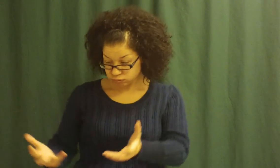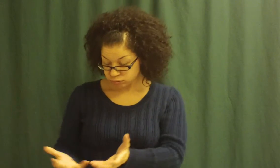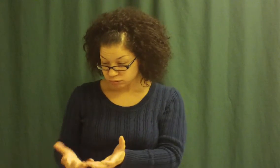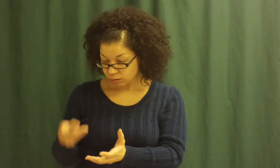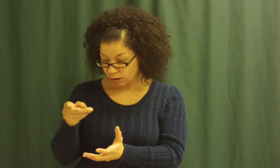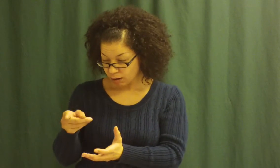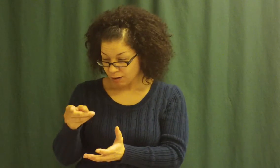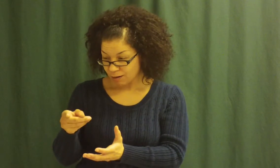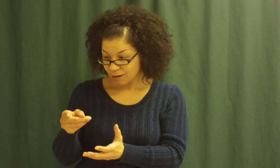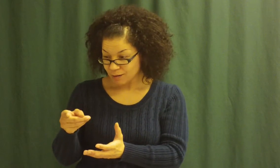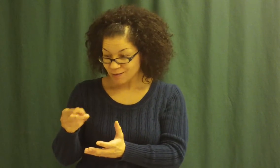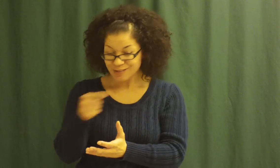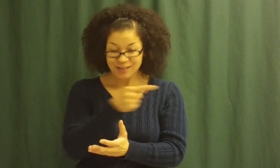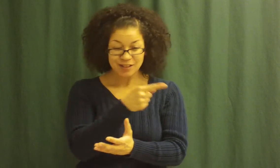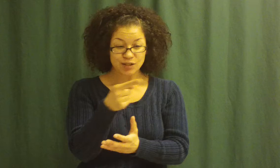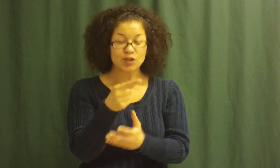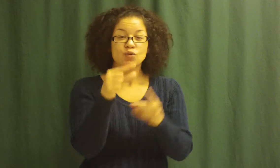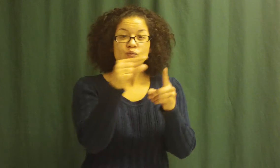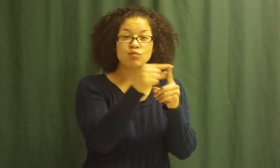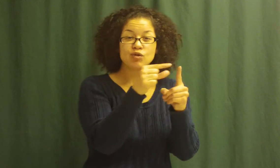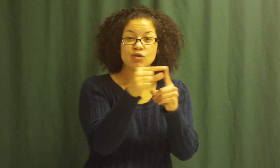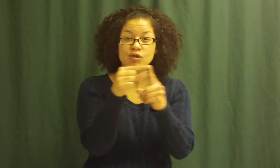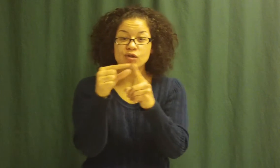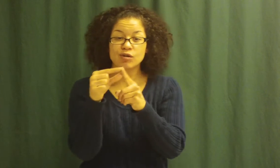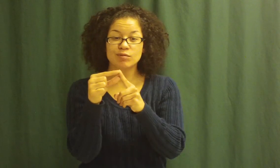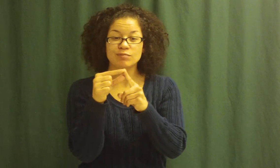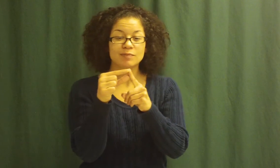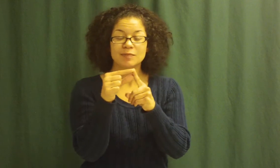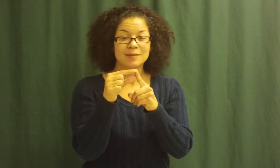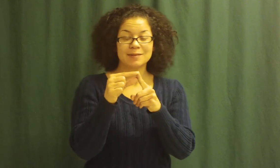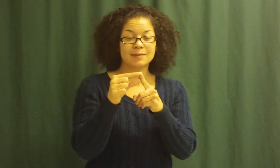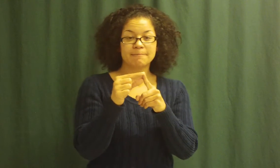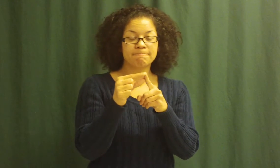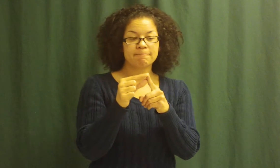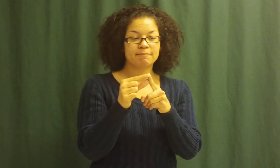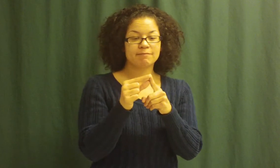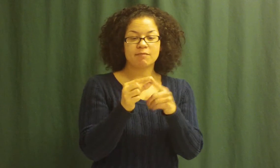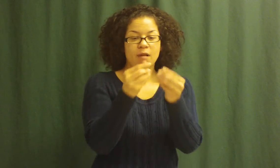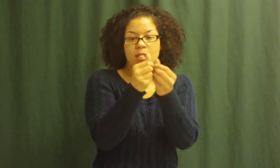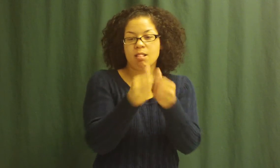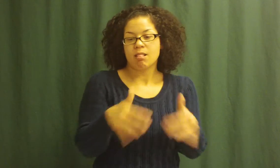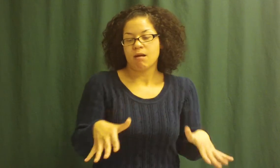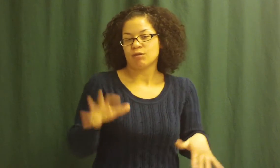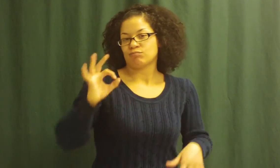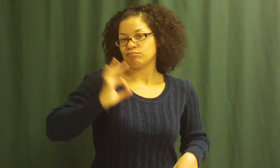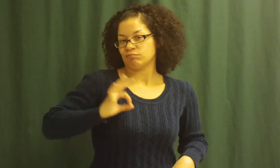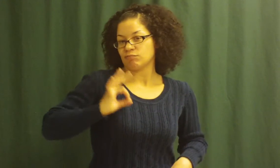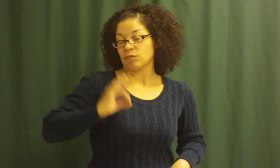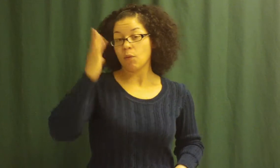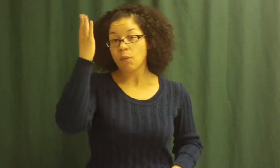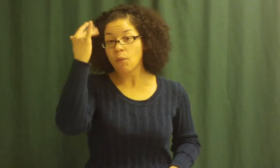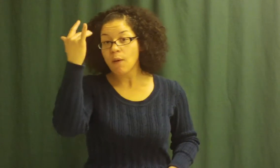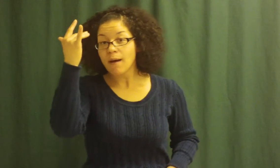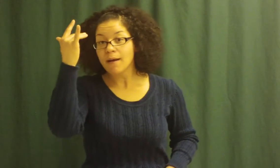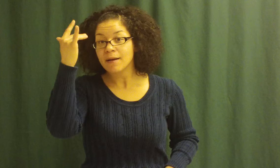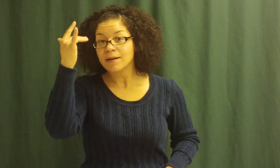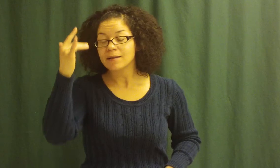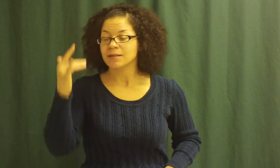lost some of their usefulness because increasing numbers of people interact and